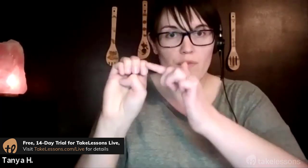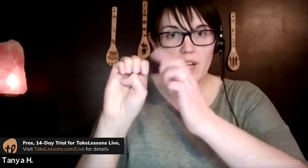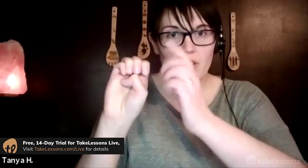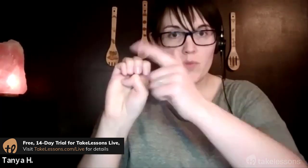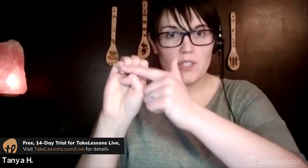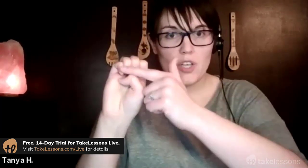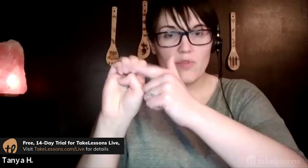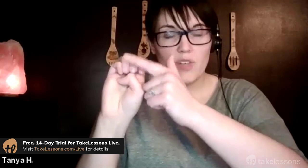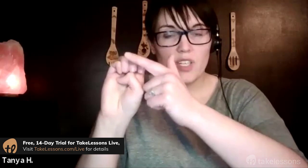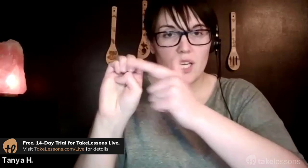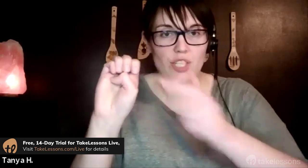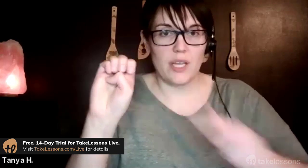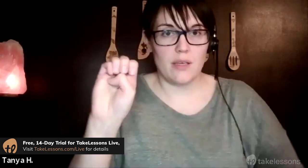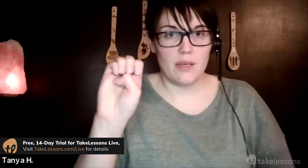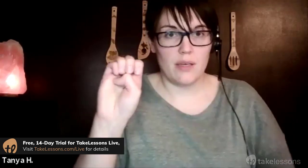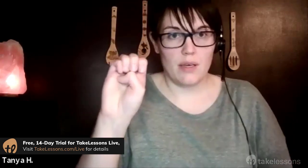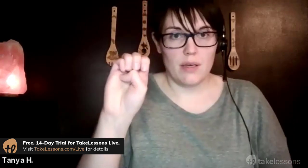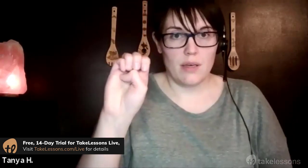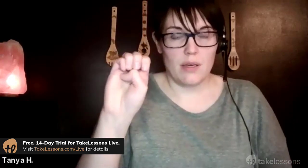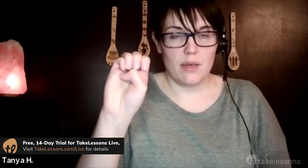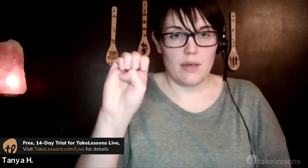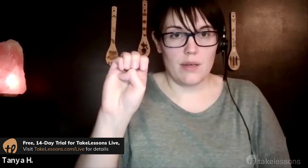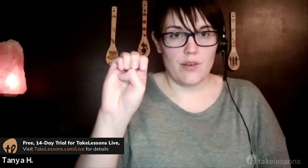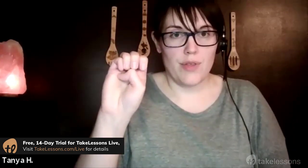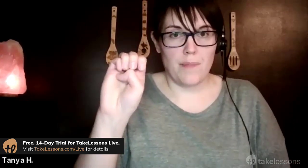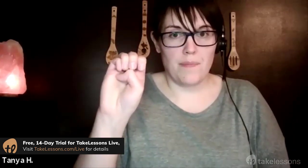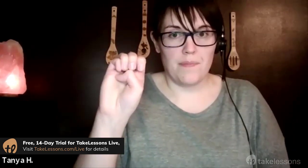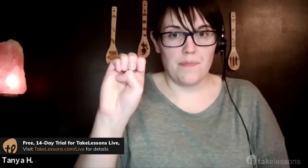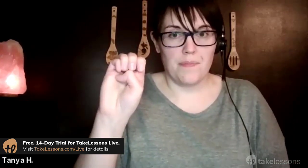fingers bent over touching your thumb.